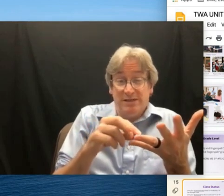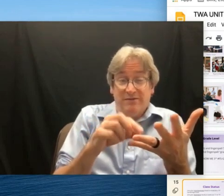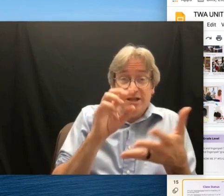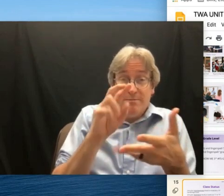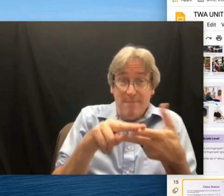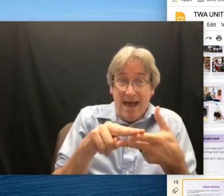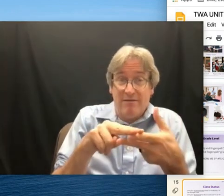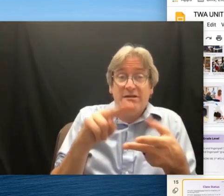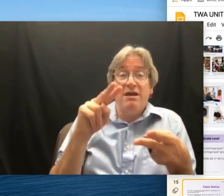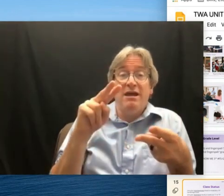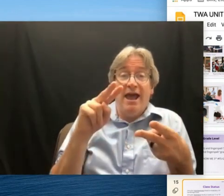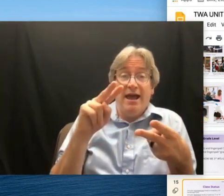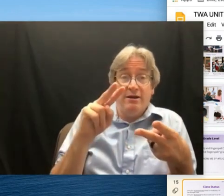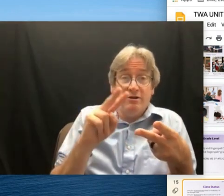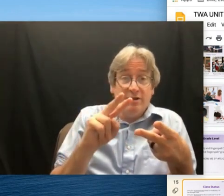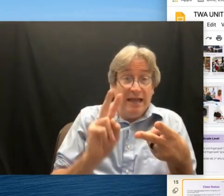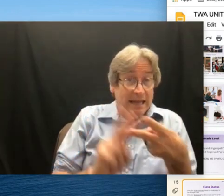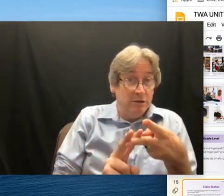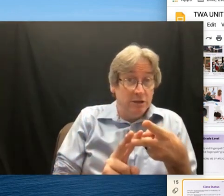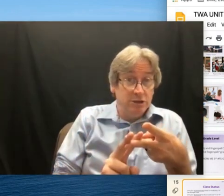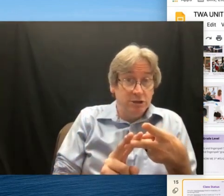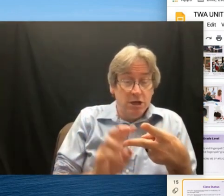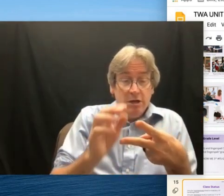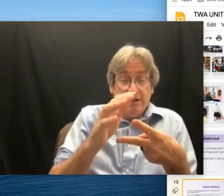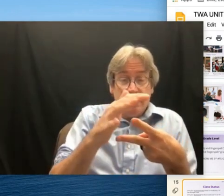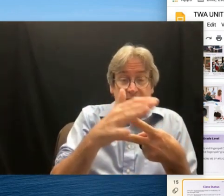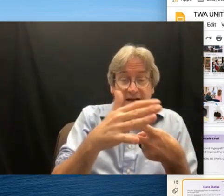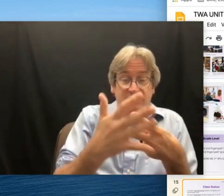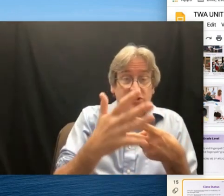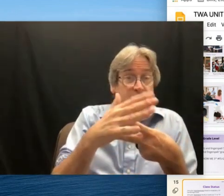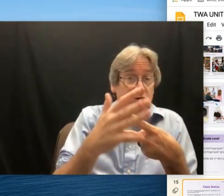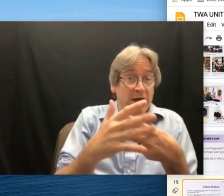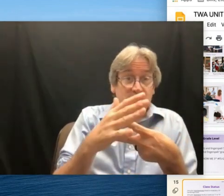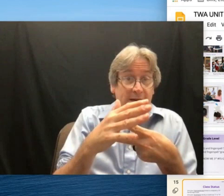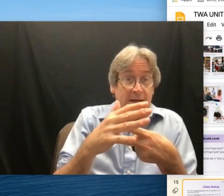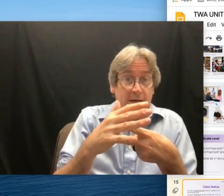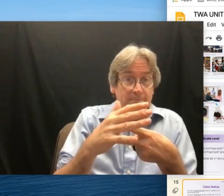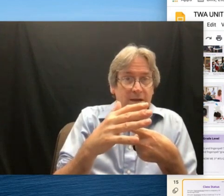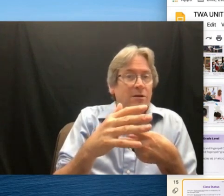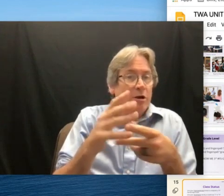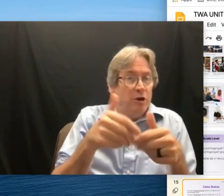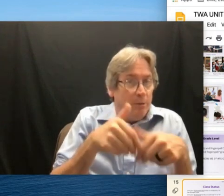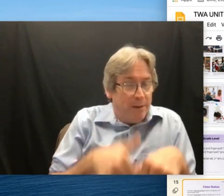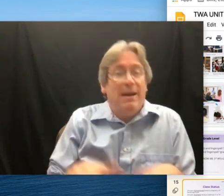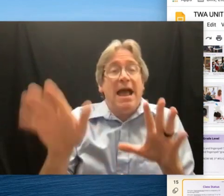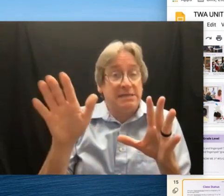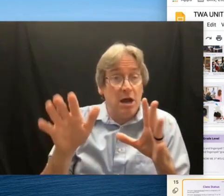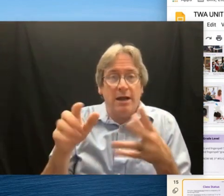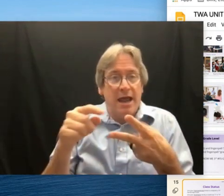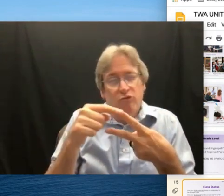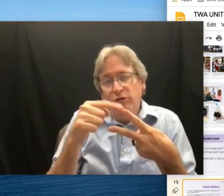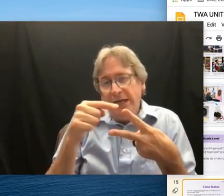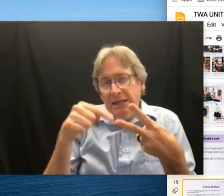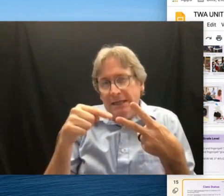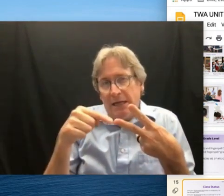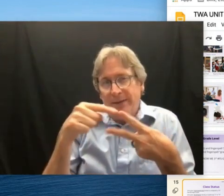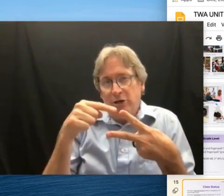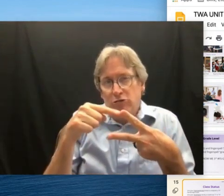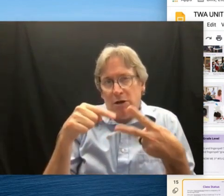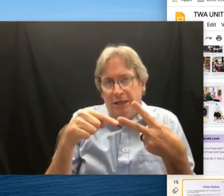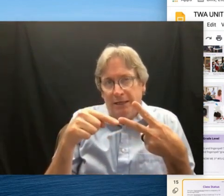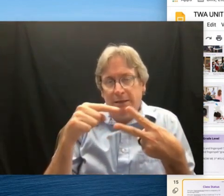usually specifically math and English, that deaf students are graduating, are being passed on and